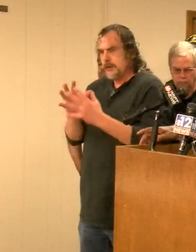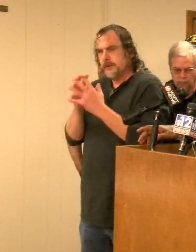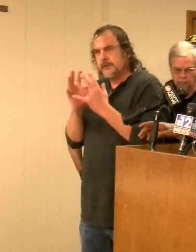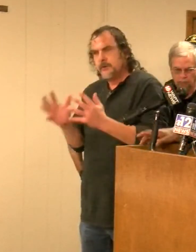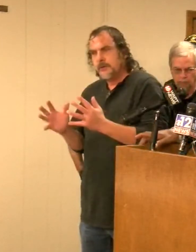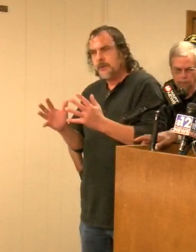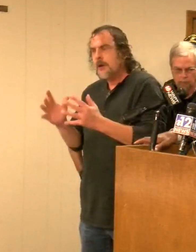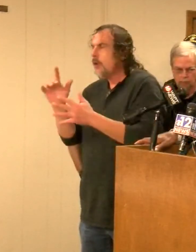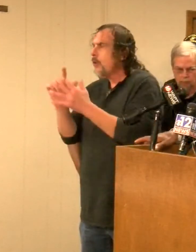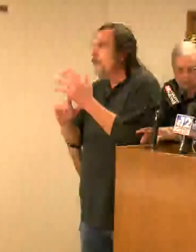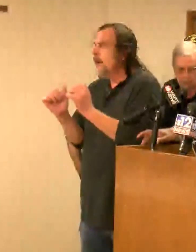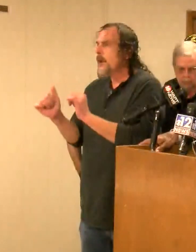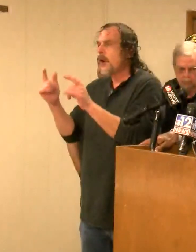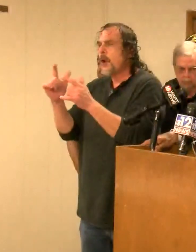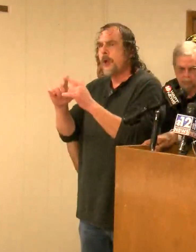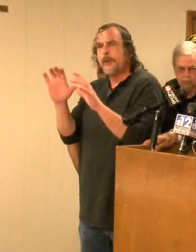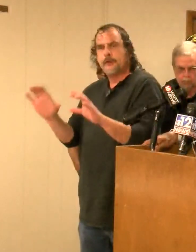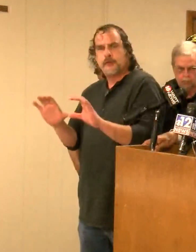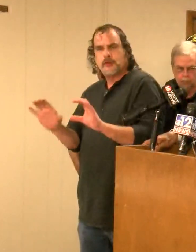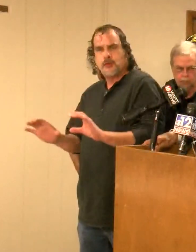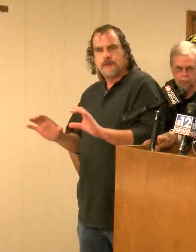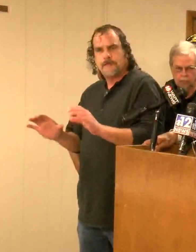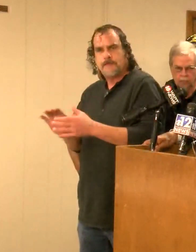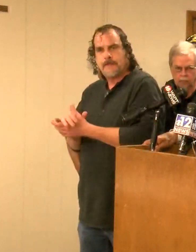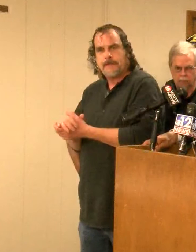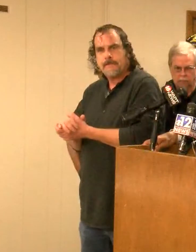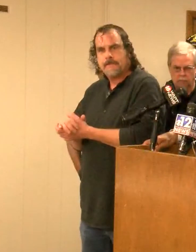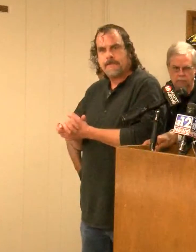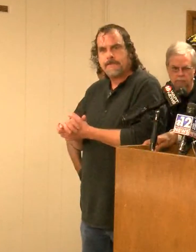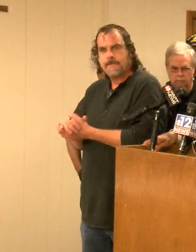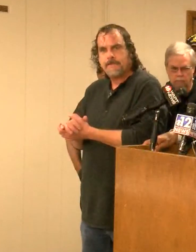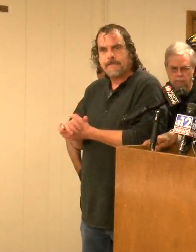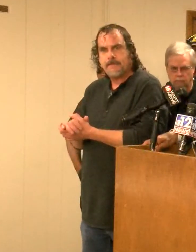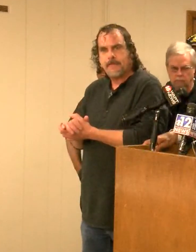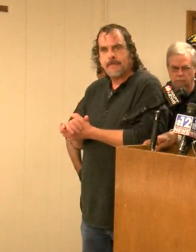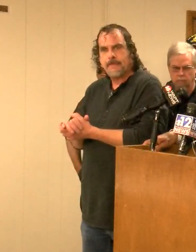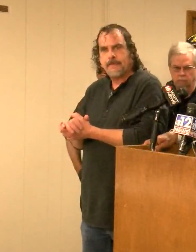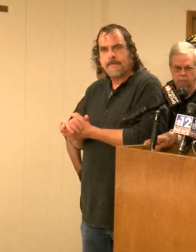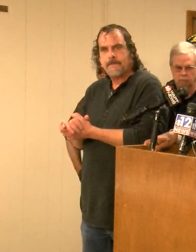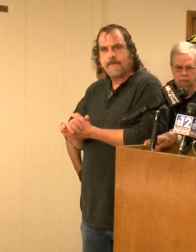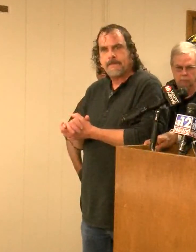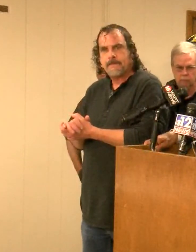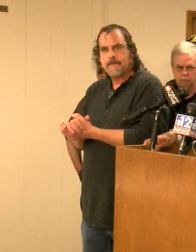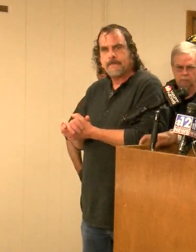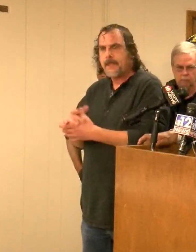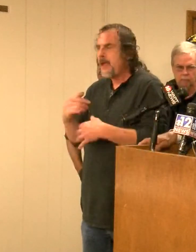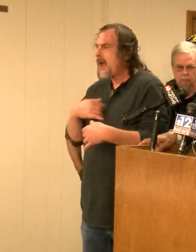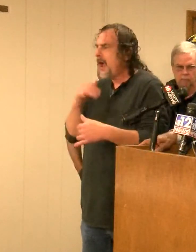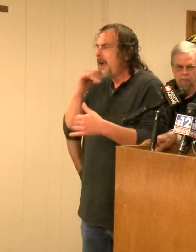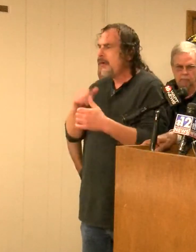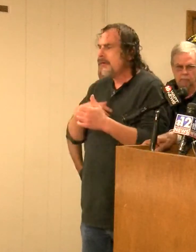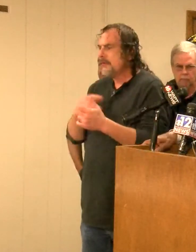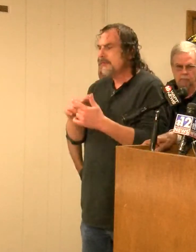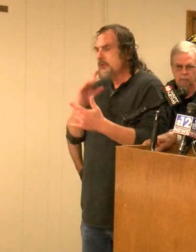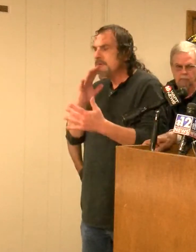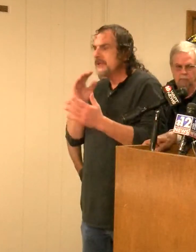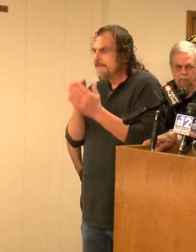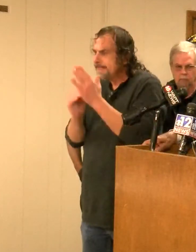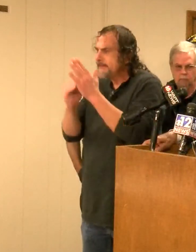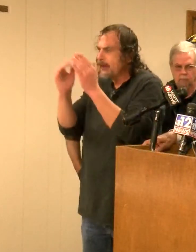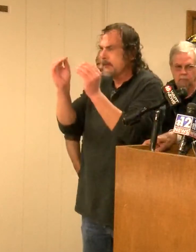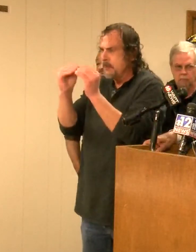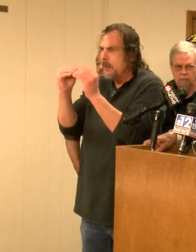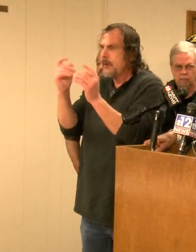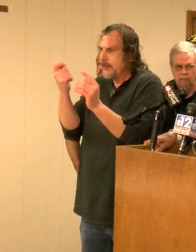that what everybody is doing. Now, I do want to digress just a little bit.